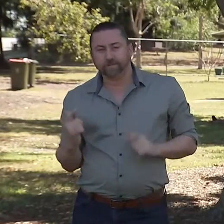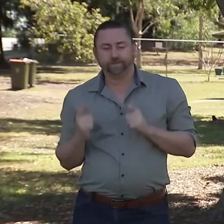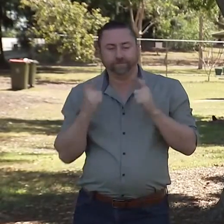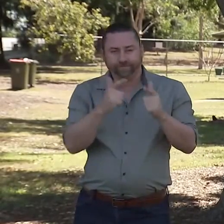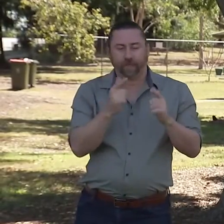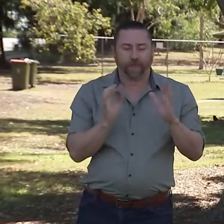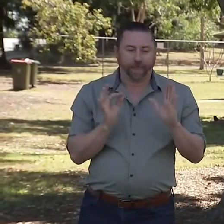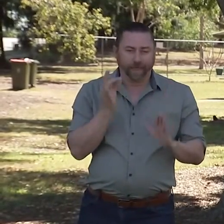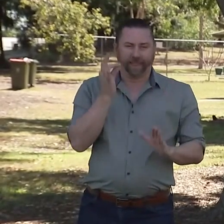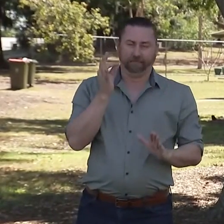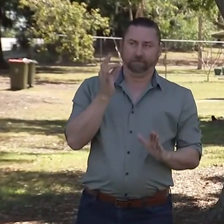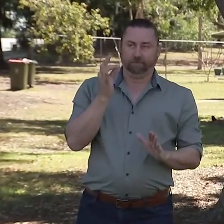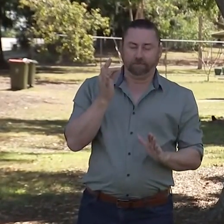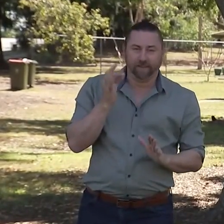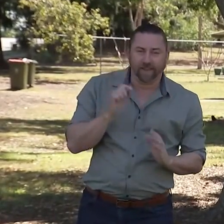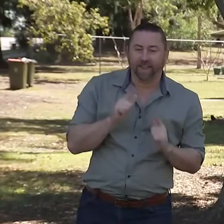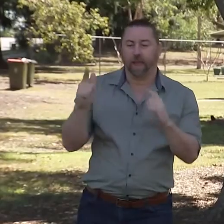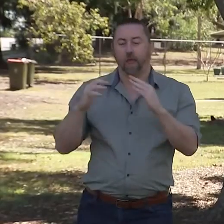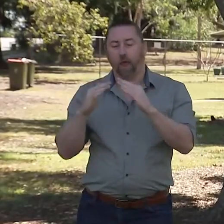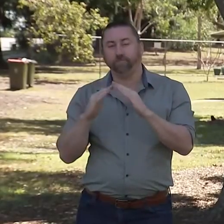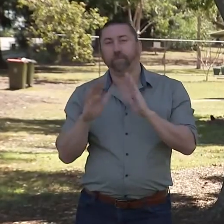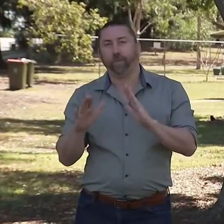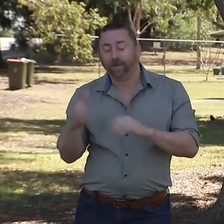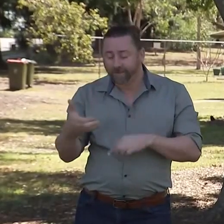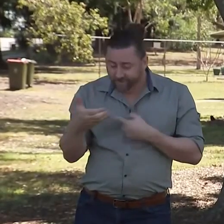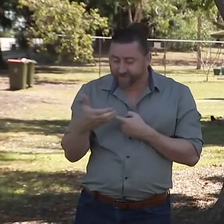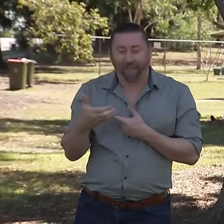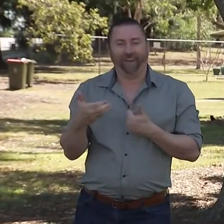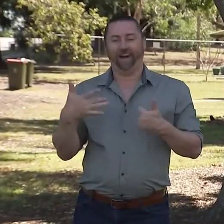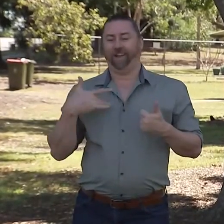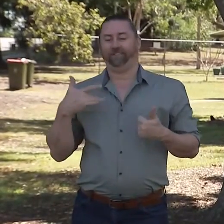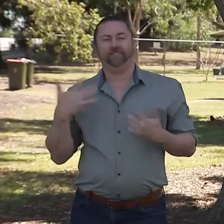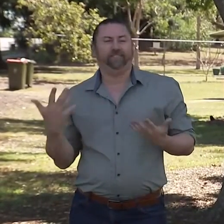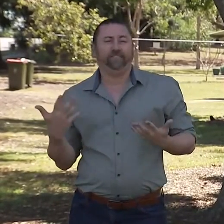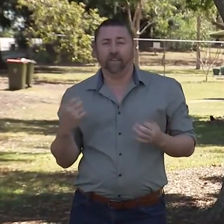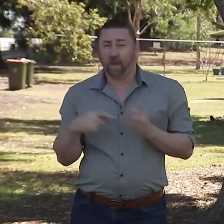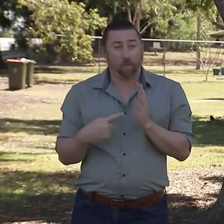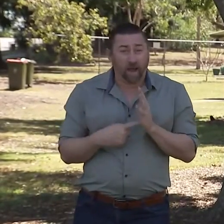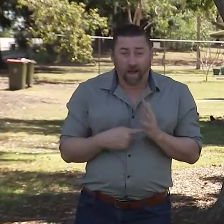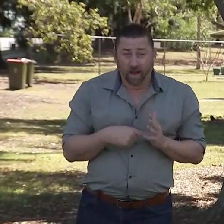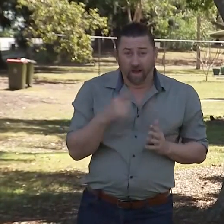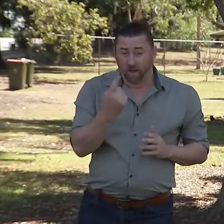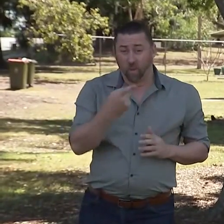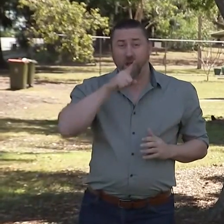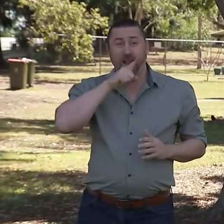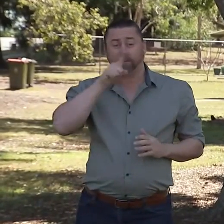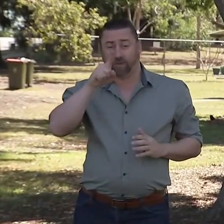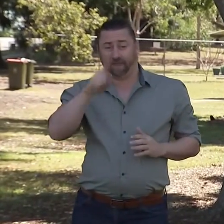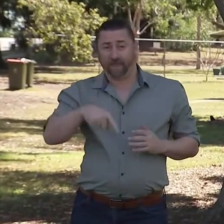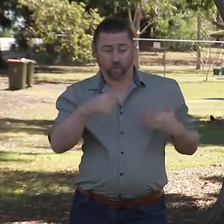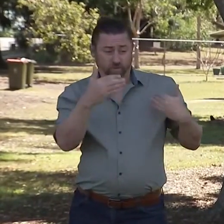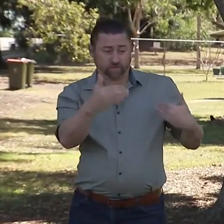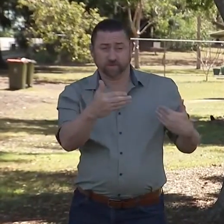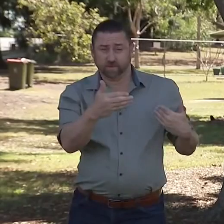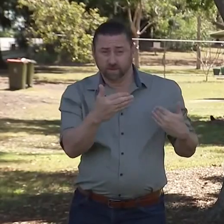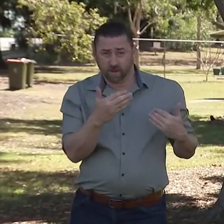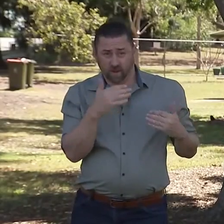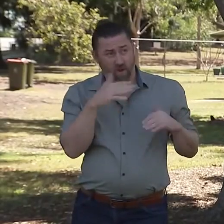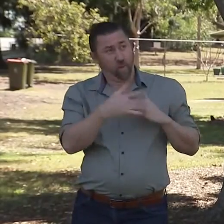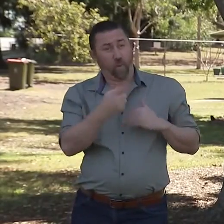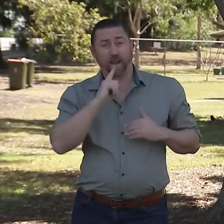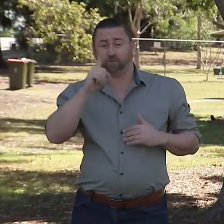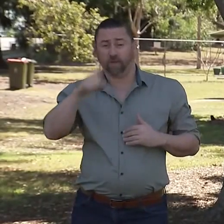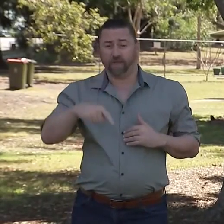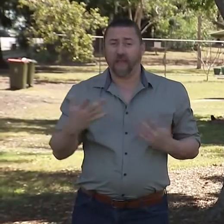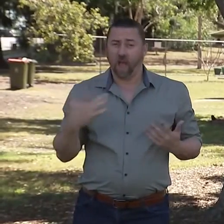it's so important. And because of that enormous amount of testing, nearly 100,000 tests have been done related to this cluster,